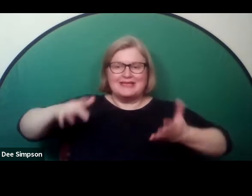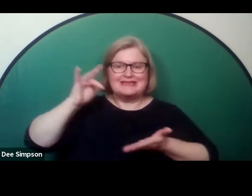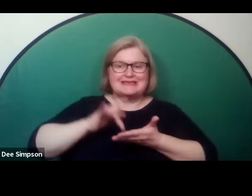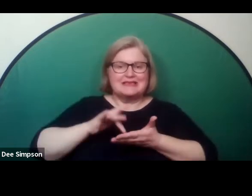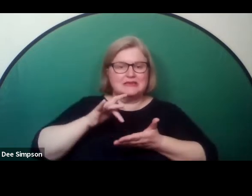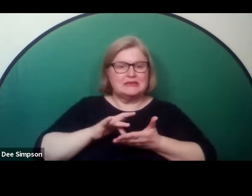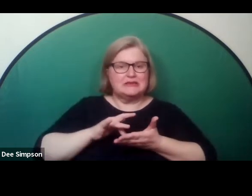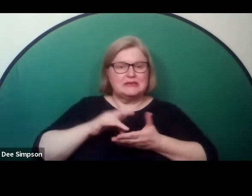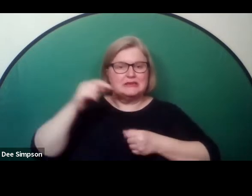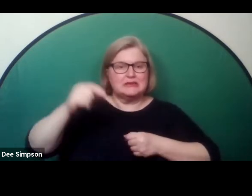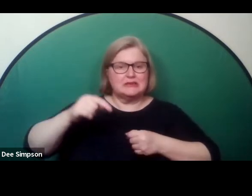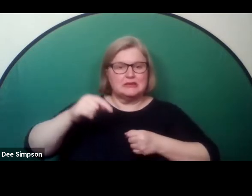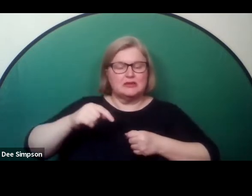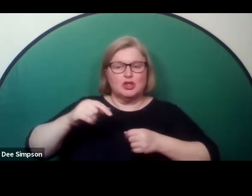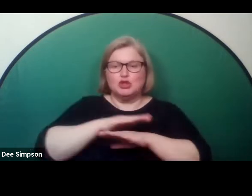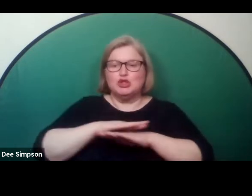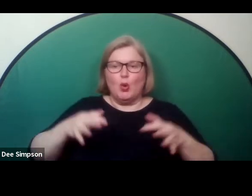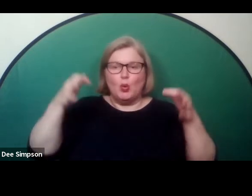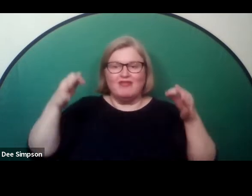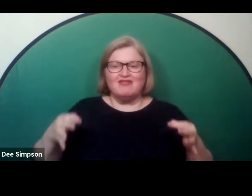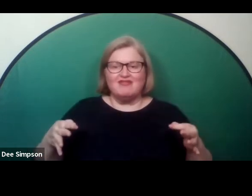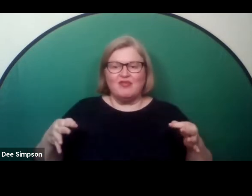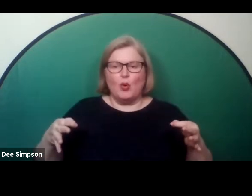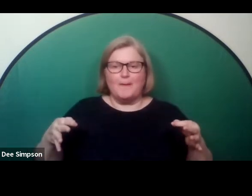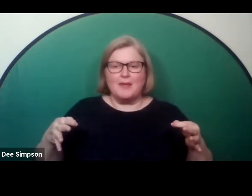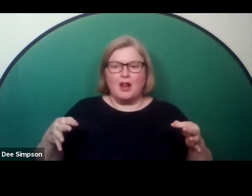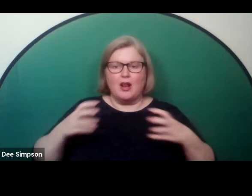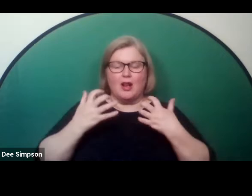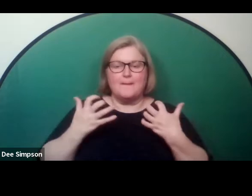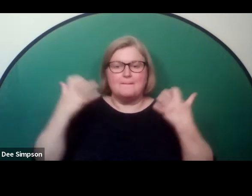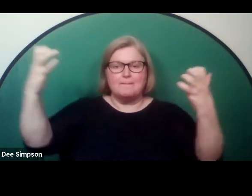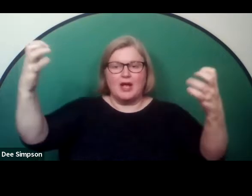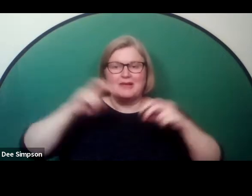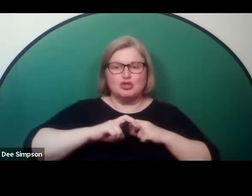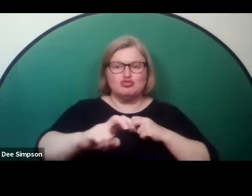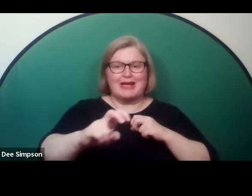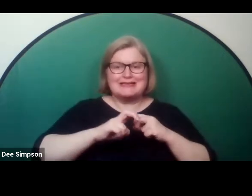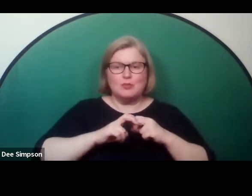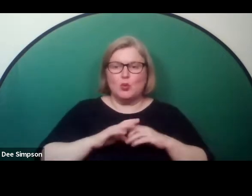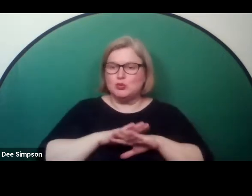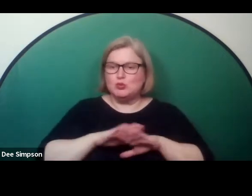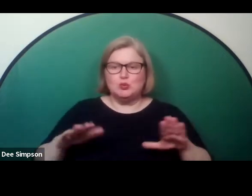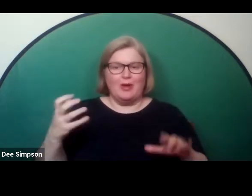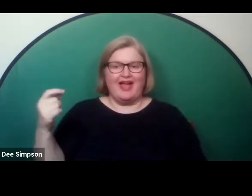world that has no formal public transport. Next slide.